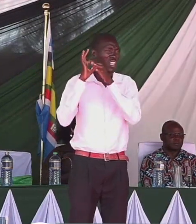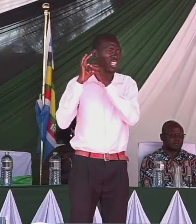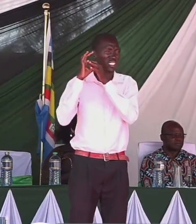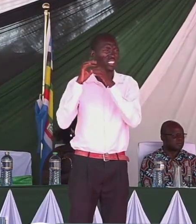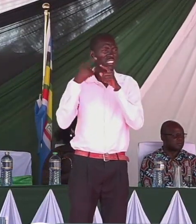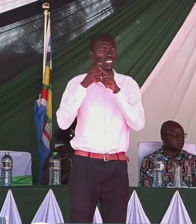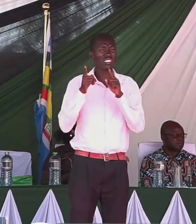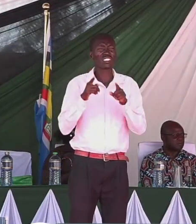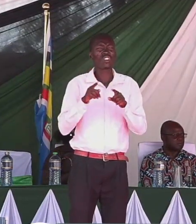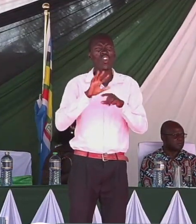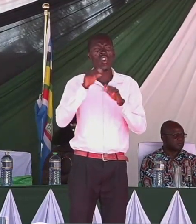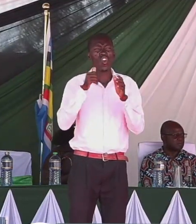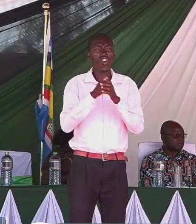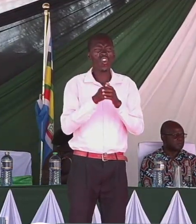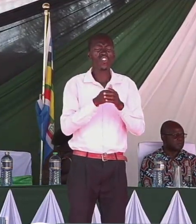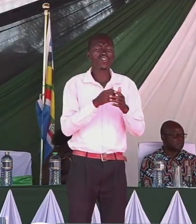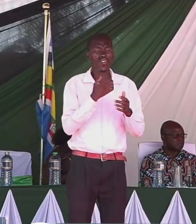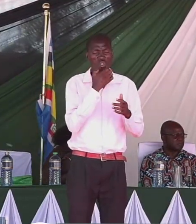kill our own Ma culture.